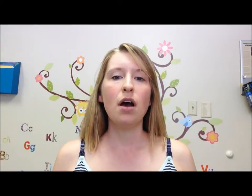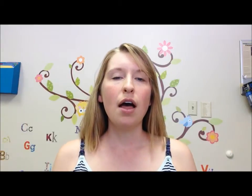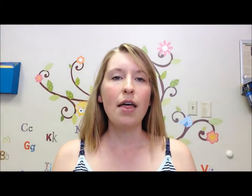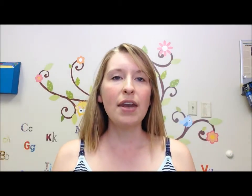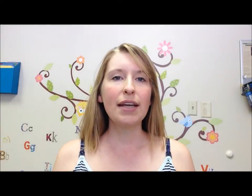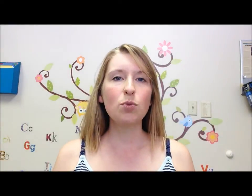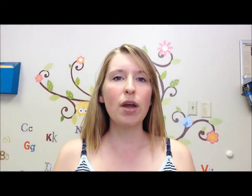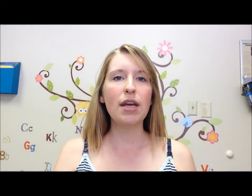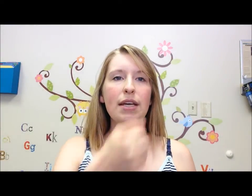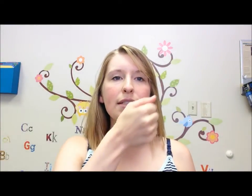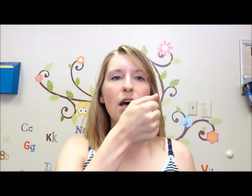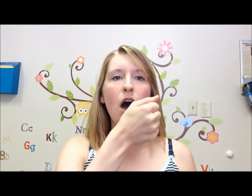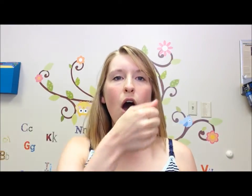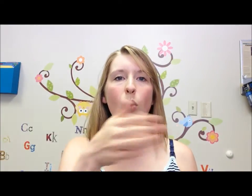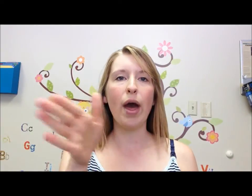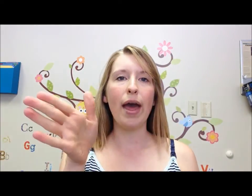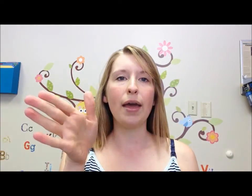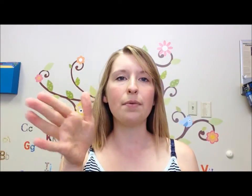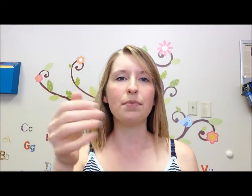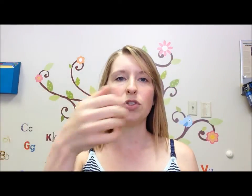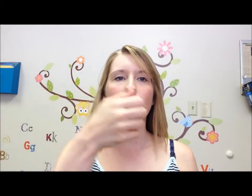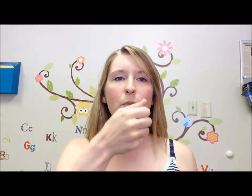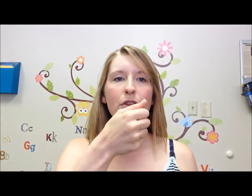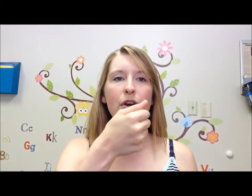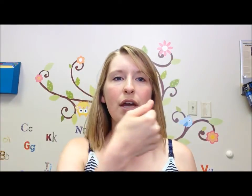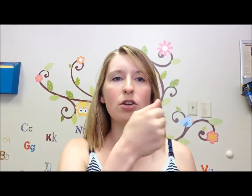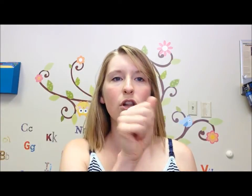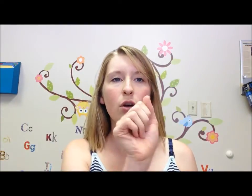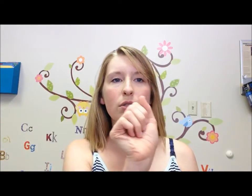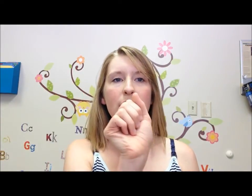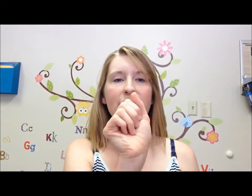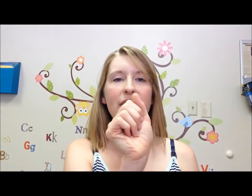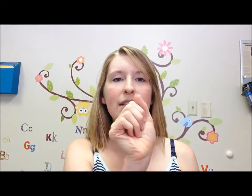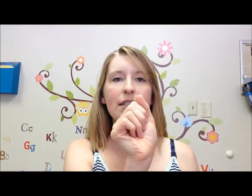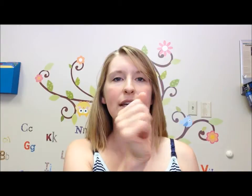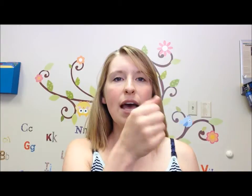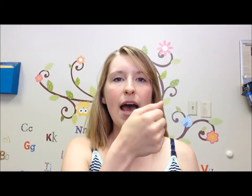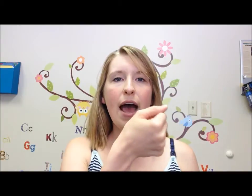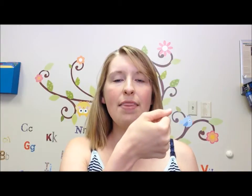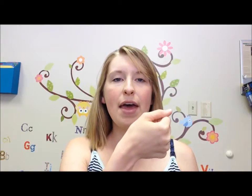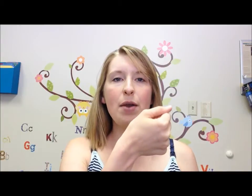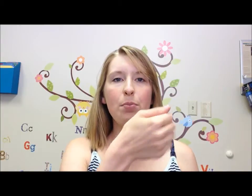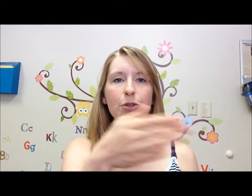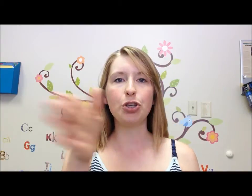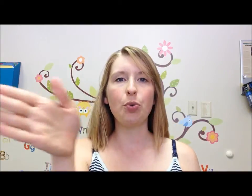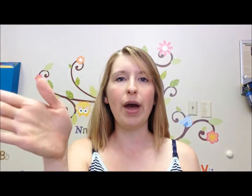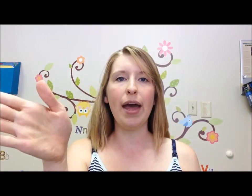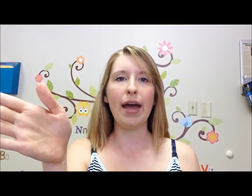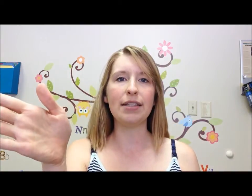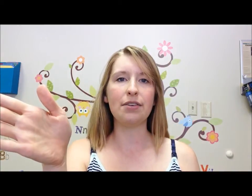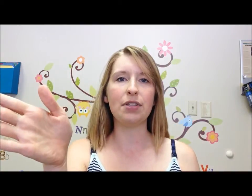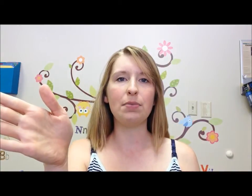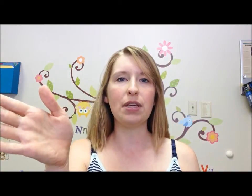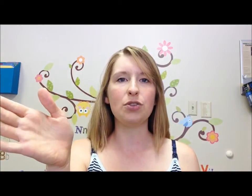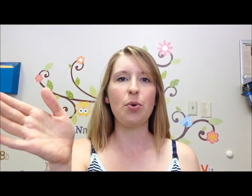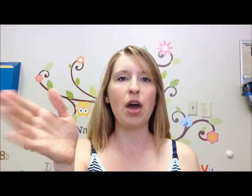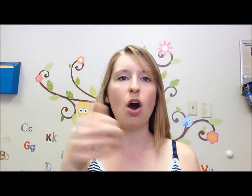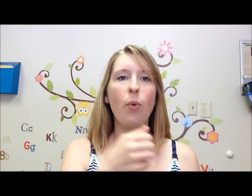The next one is away. Start with your hand closed in a fist and then push it away as if something is going away from